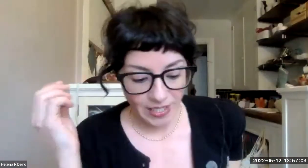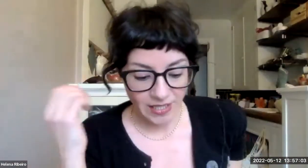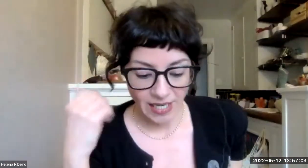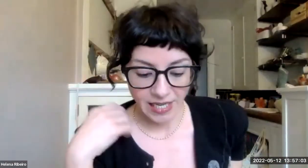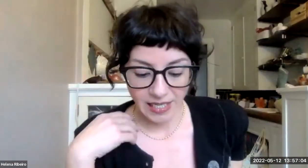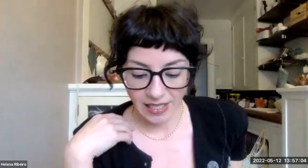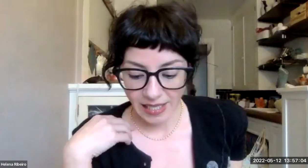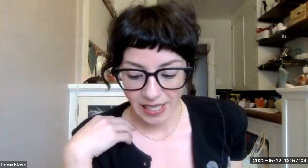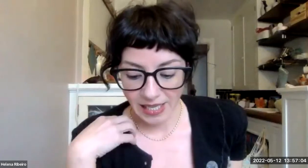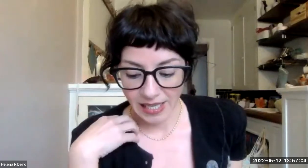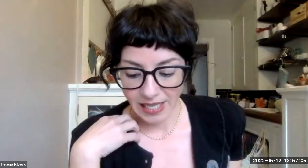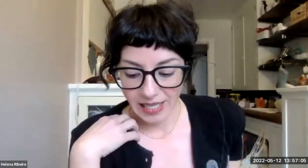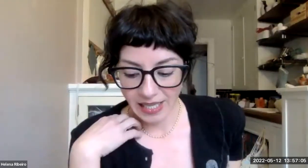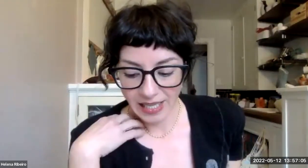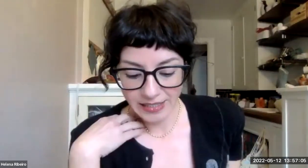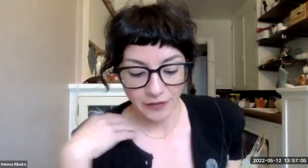tasked with